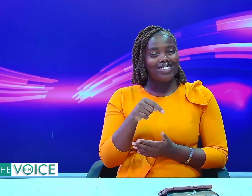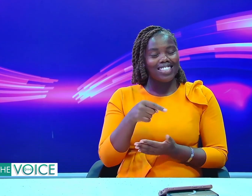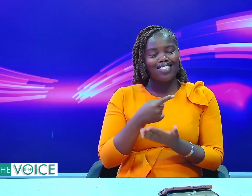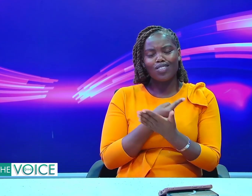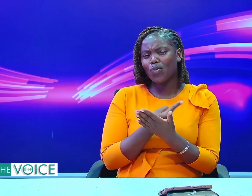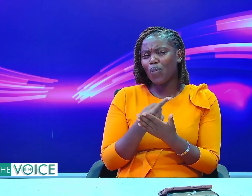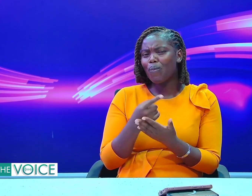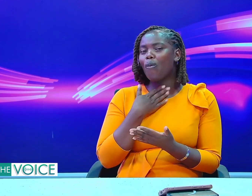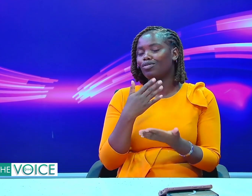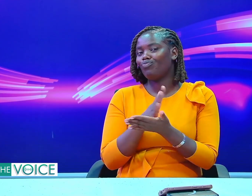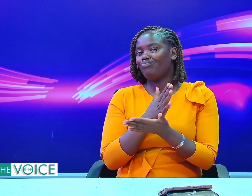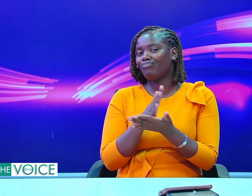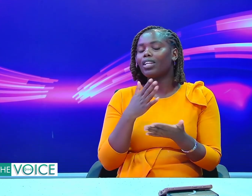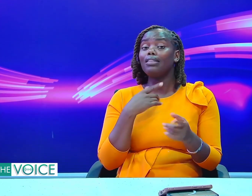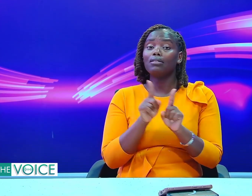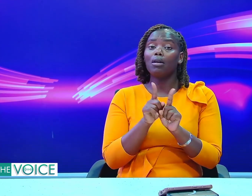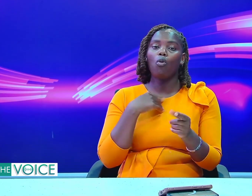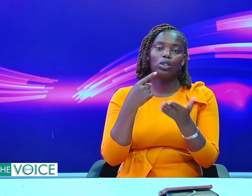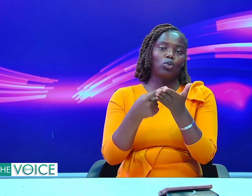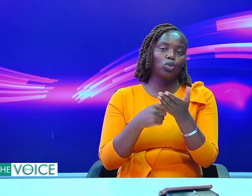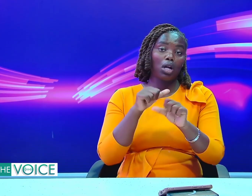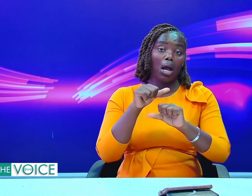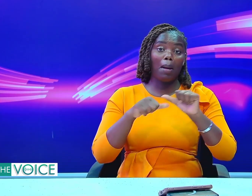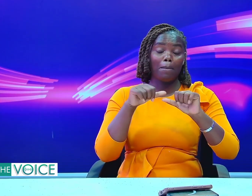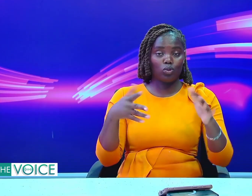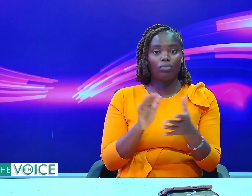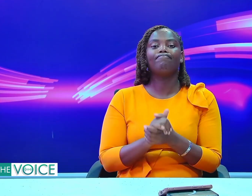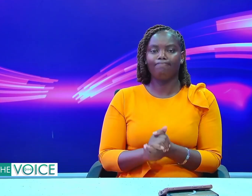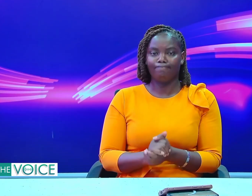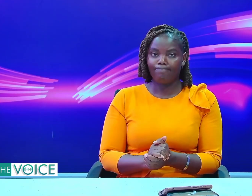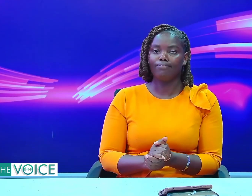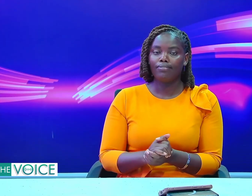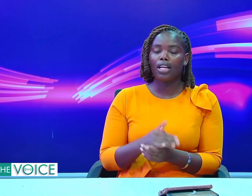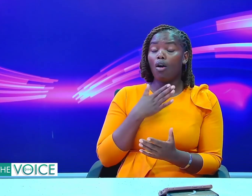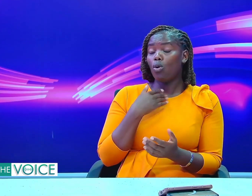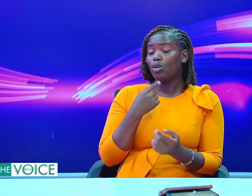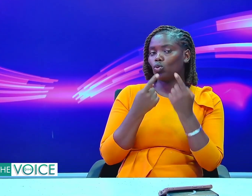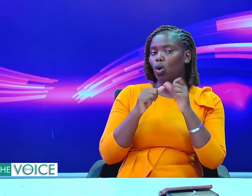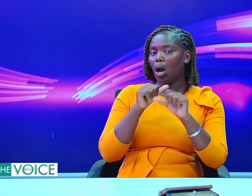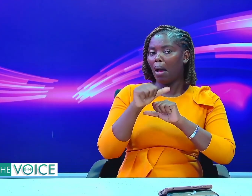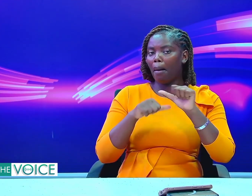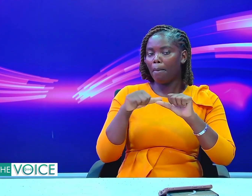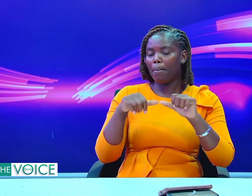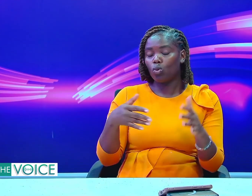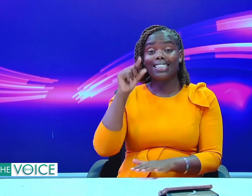YouTube at Science TV, you'll be able to get the voice show. Today we are going to discuss and share